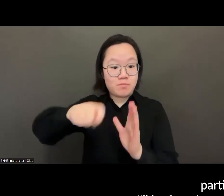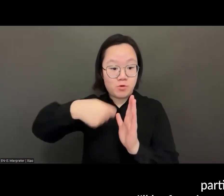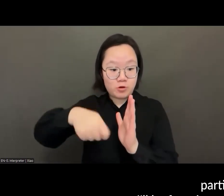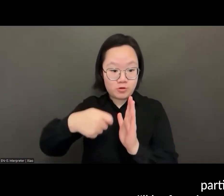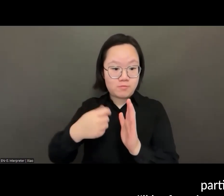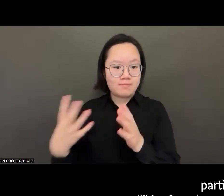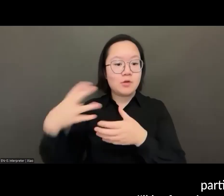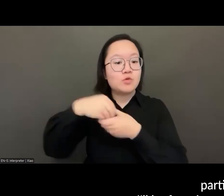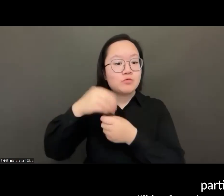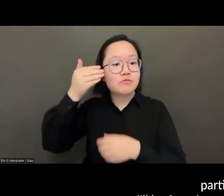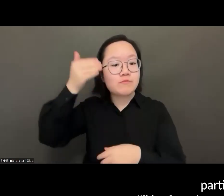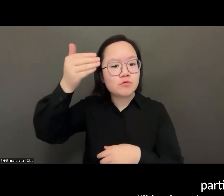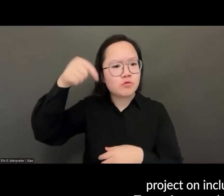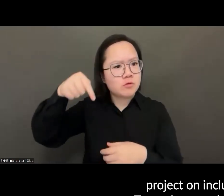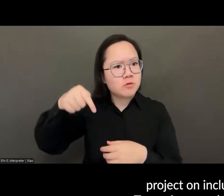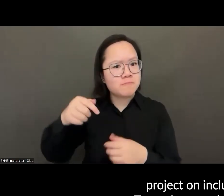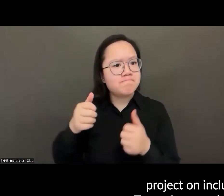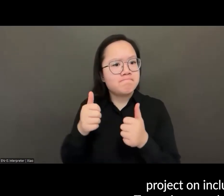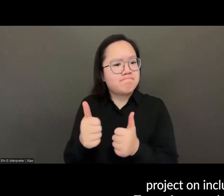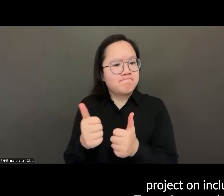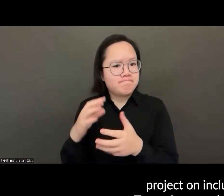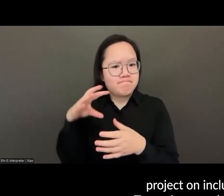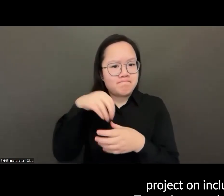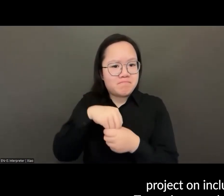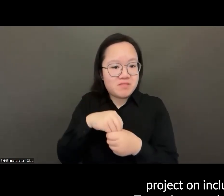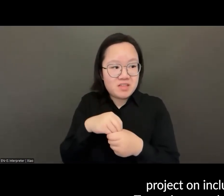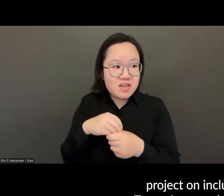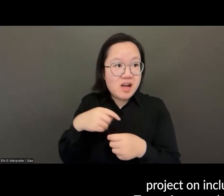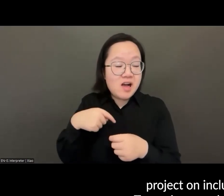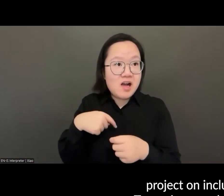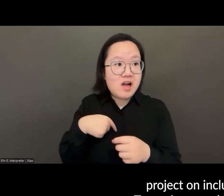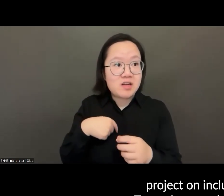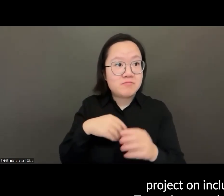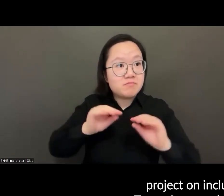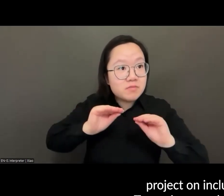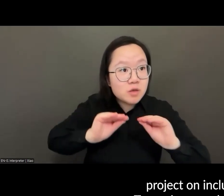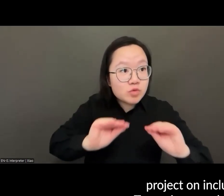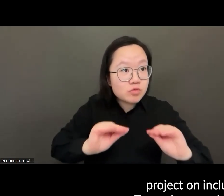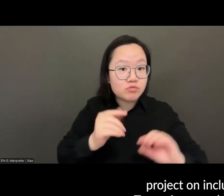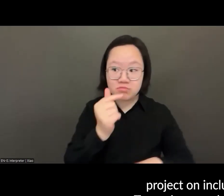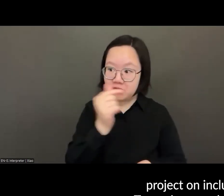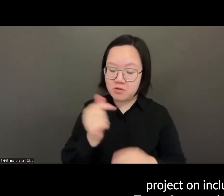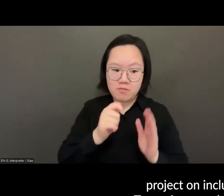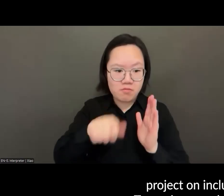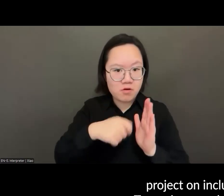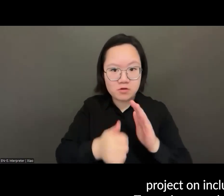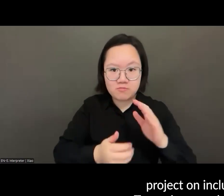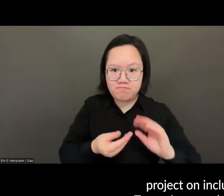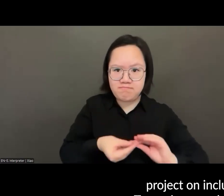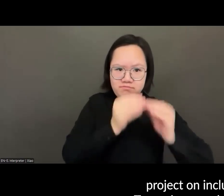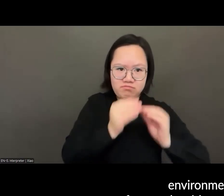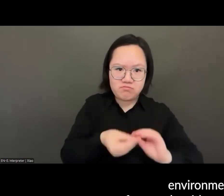Particularly, I'll be focusing on the Task Order 51 project on inclusive education in Tanzania, around creating an